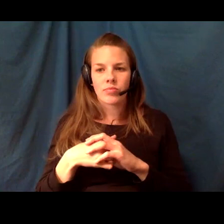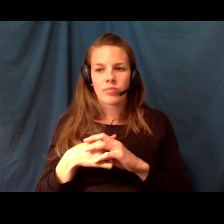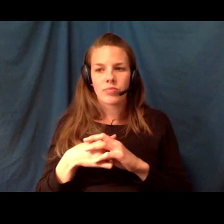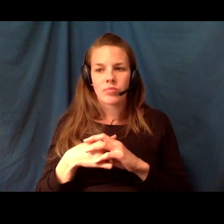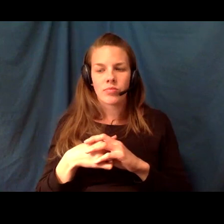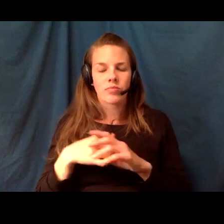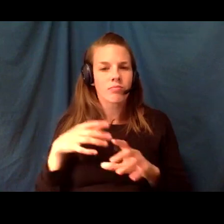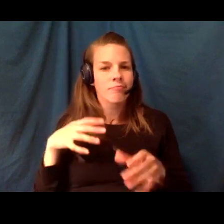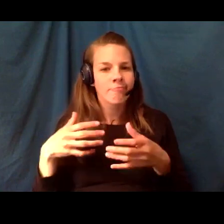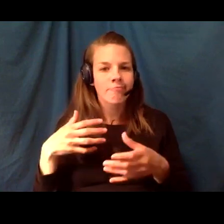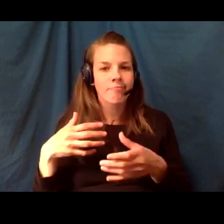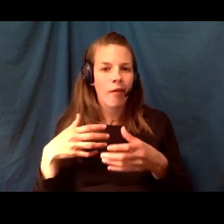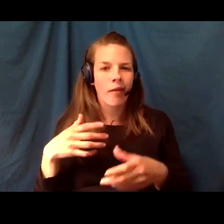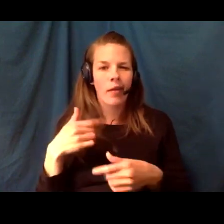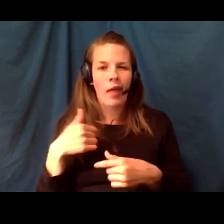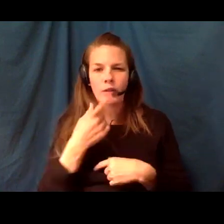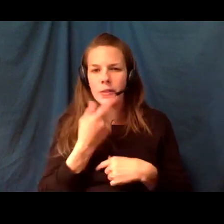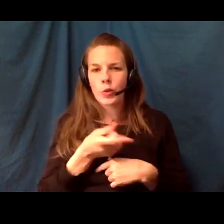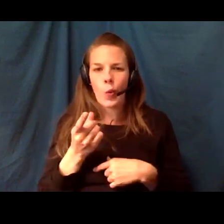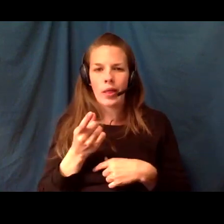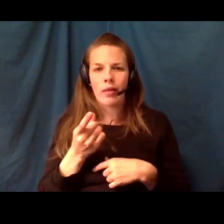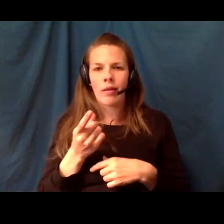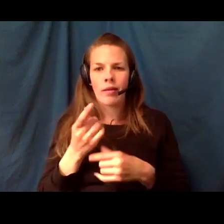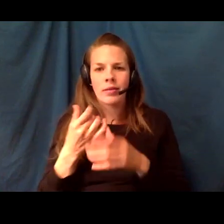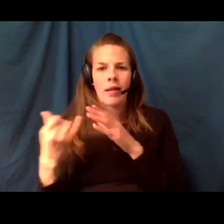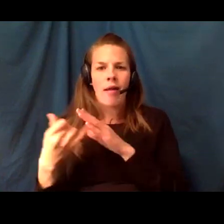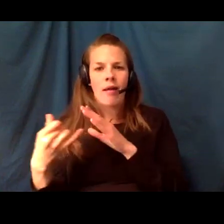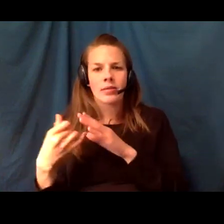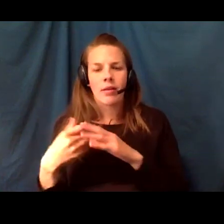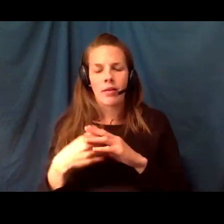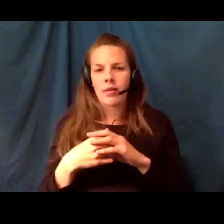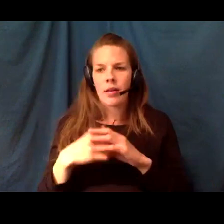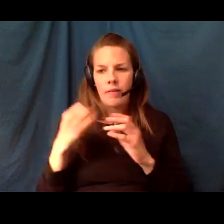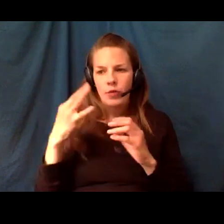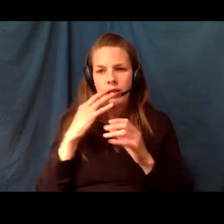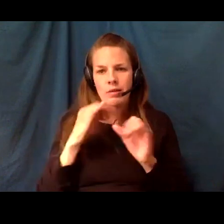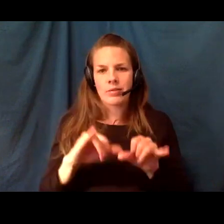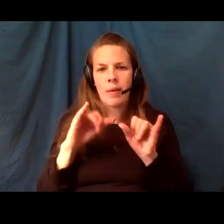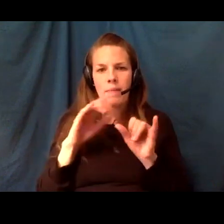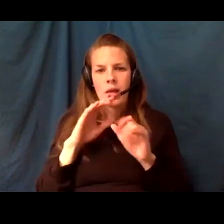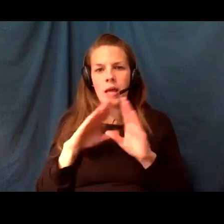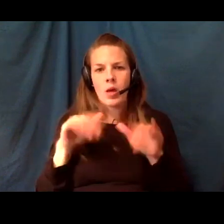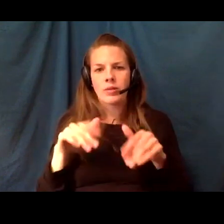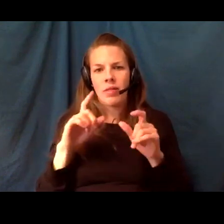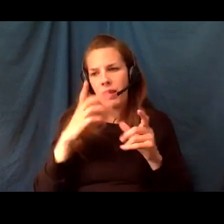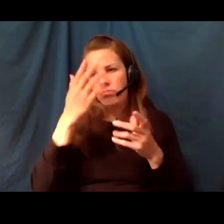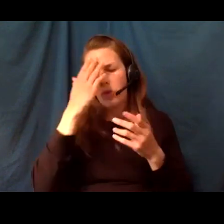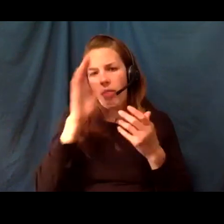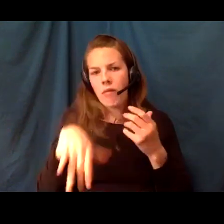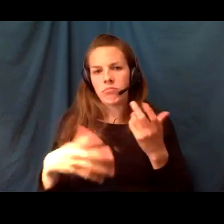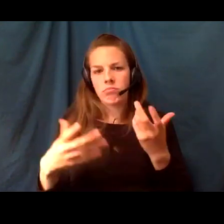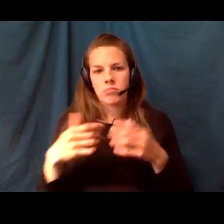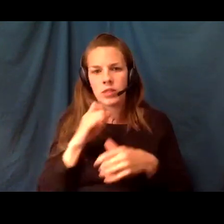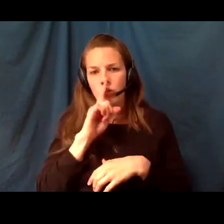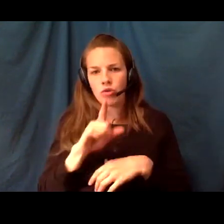they would have to be told to isolate, whereas if you're in the household with a person, that would be a given. I'm not sure if